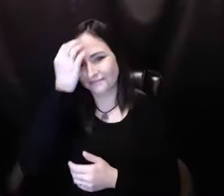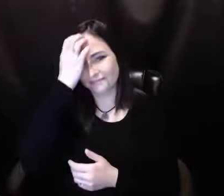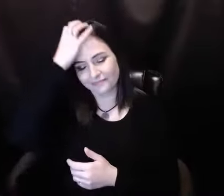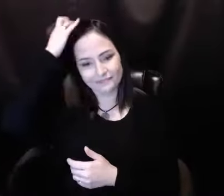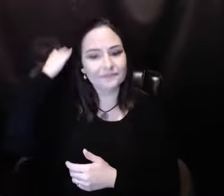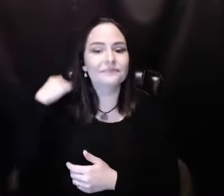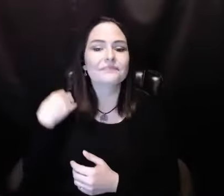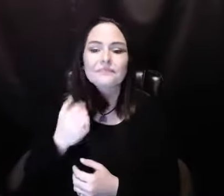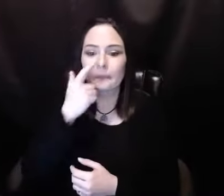Go ahead.